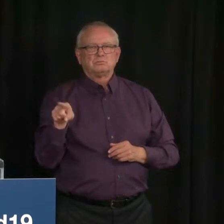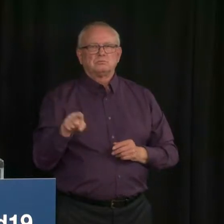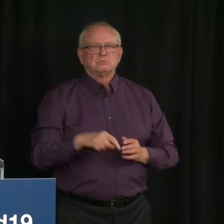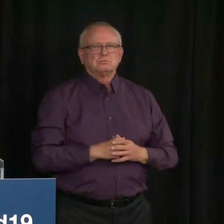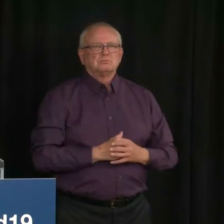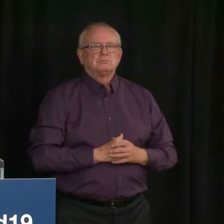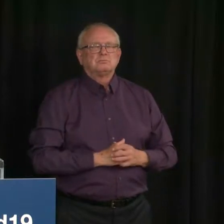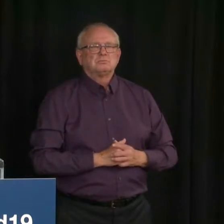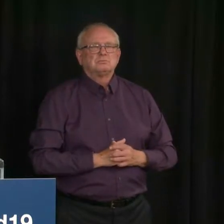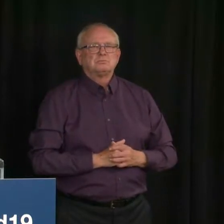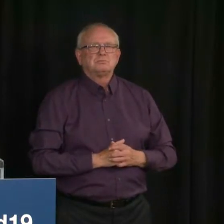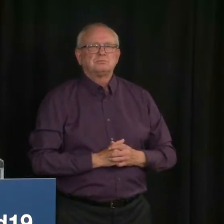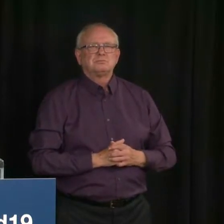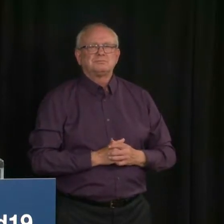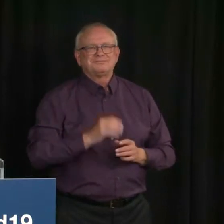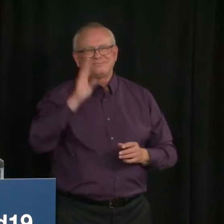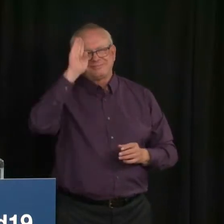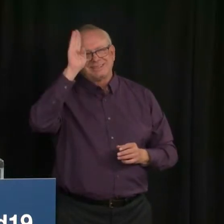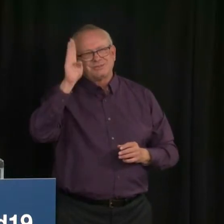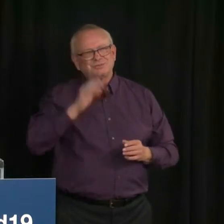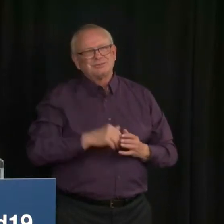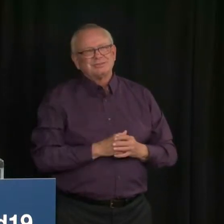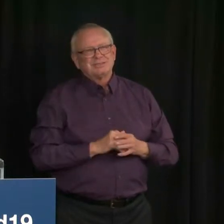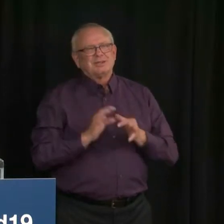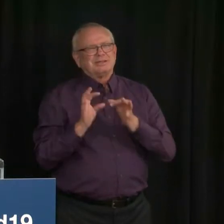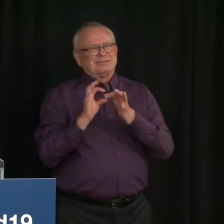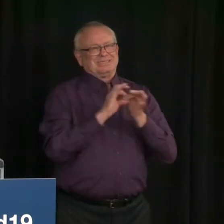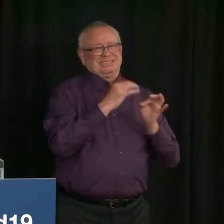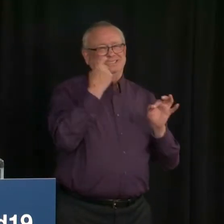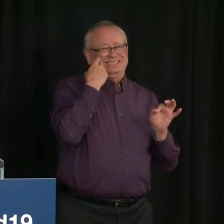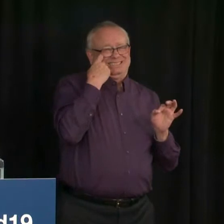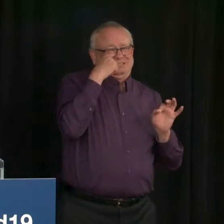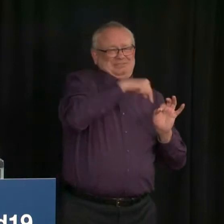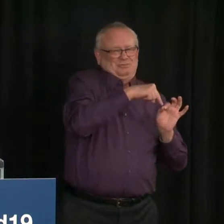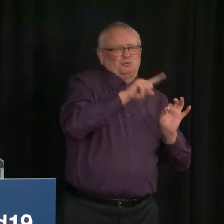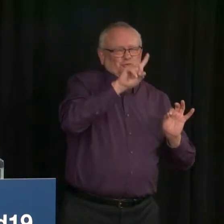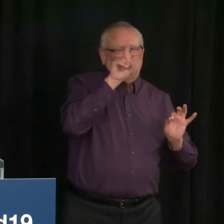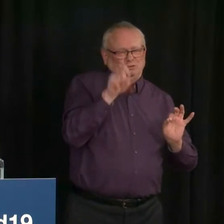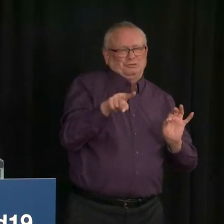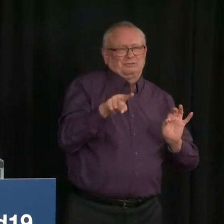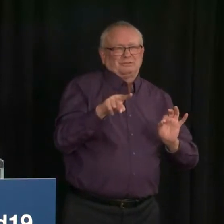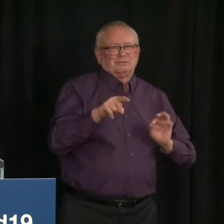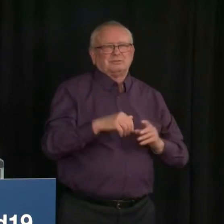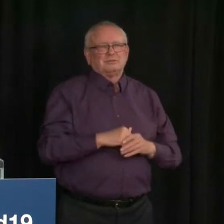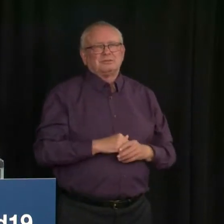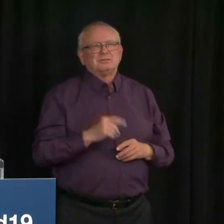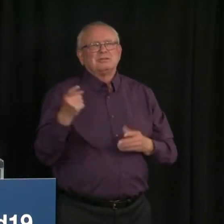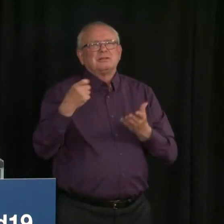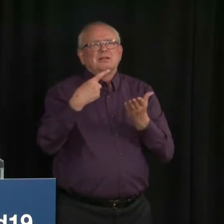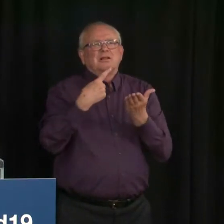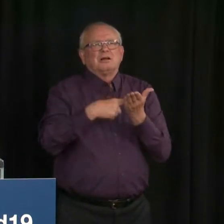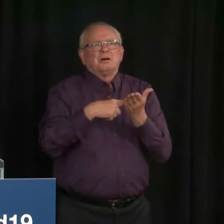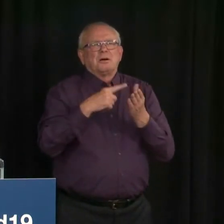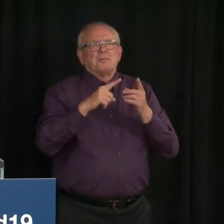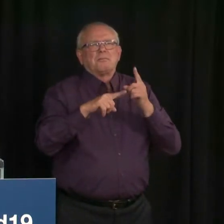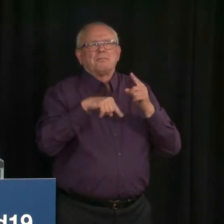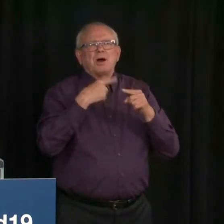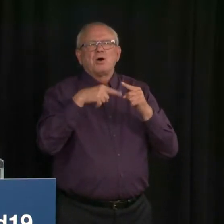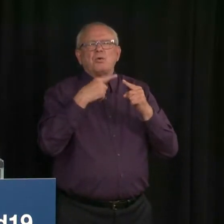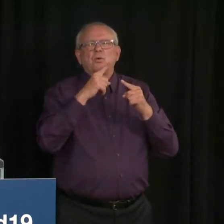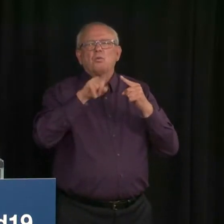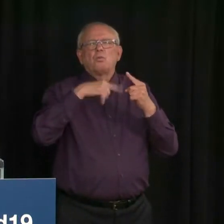Hi, Dr. Hinshaw. Just jumping off Kevin's question, he talked about the possibility of moving up that second dose timing. We know